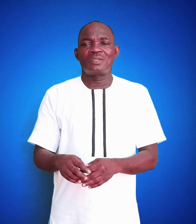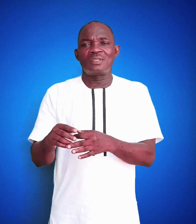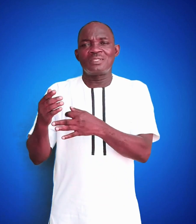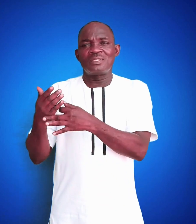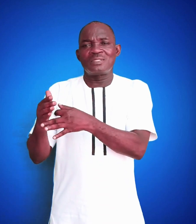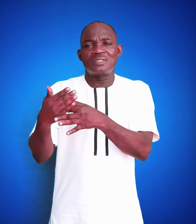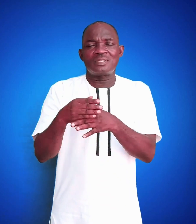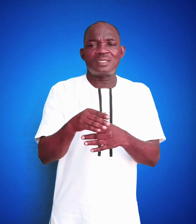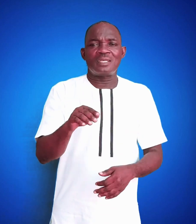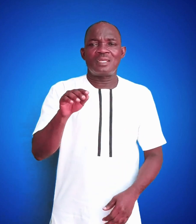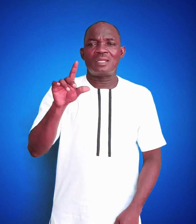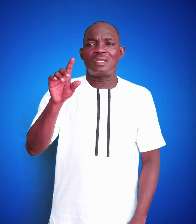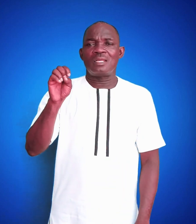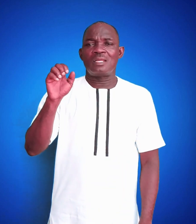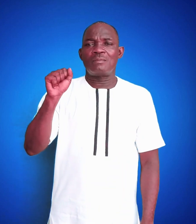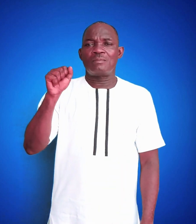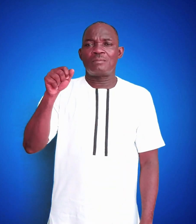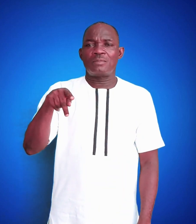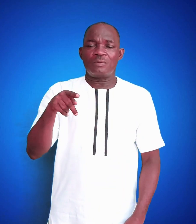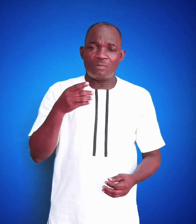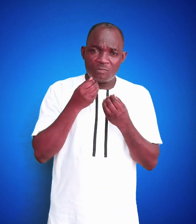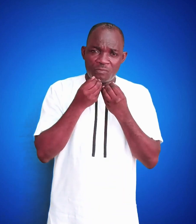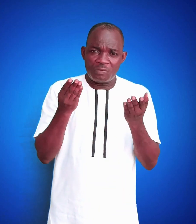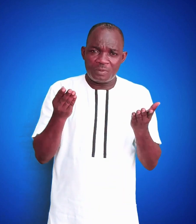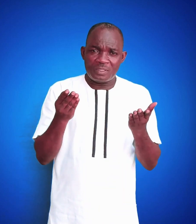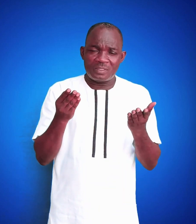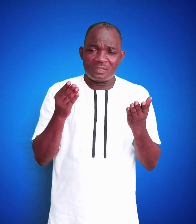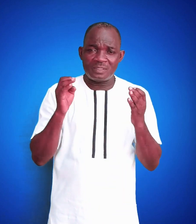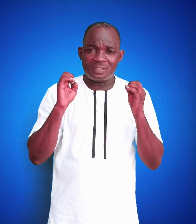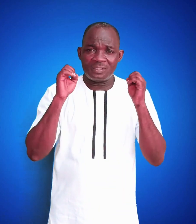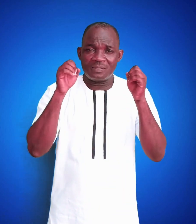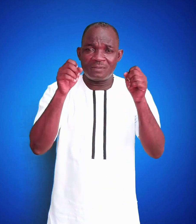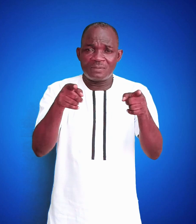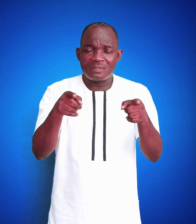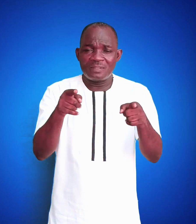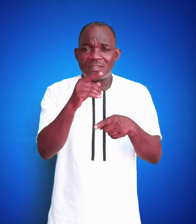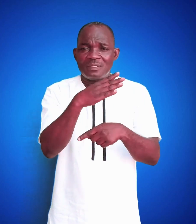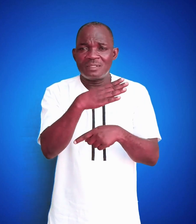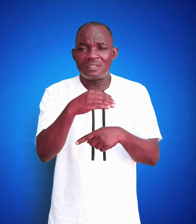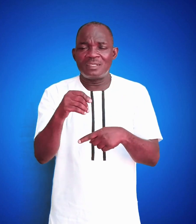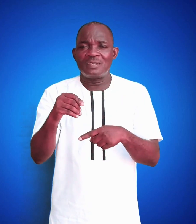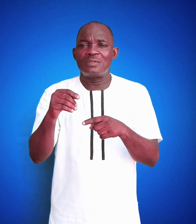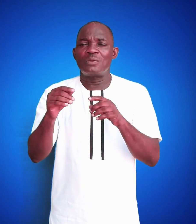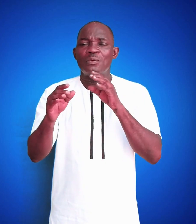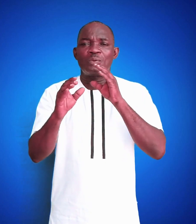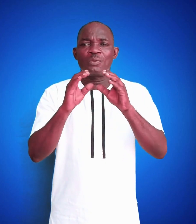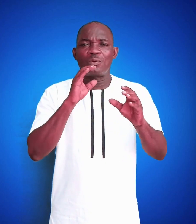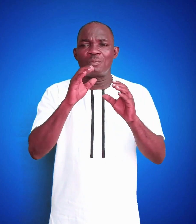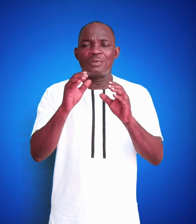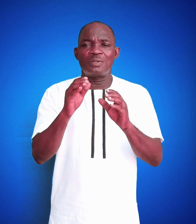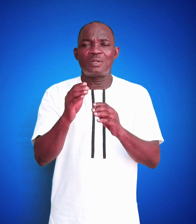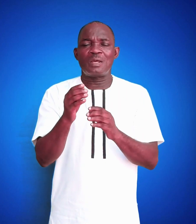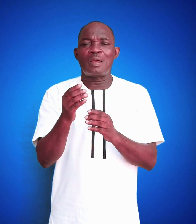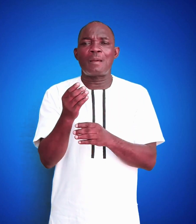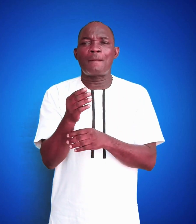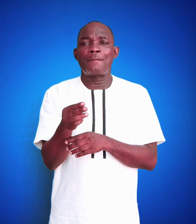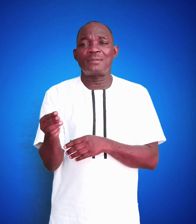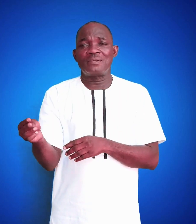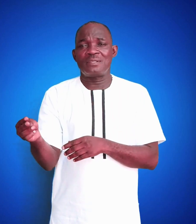Share LEAP information, education, and communication